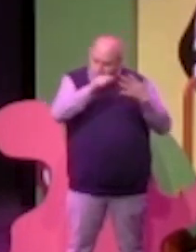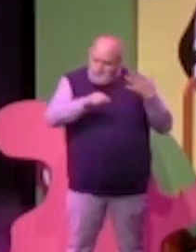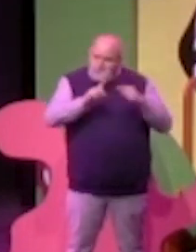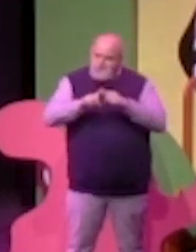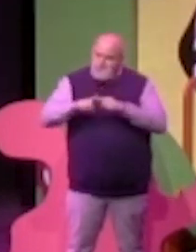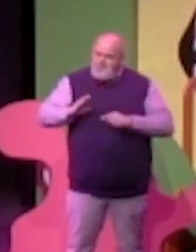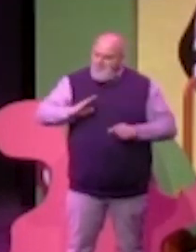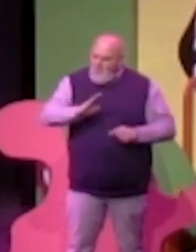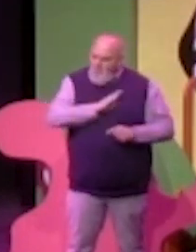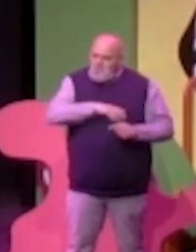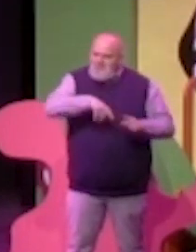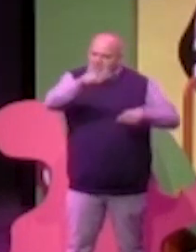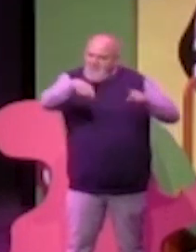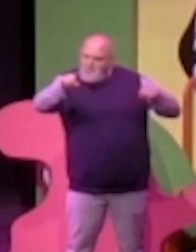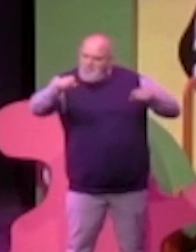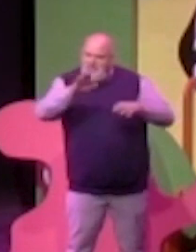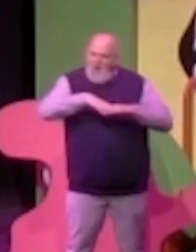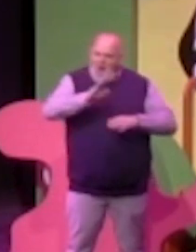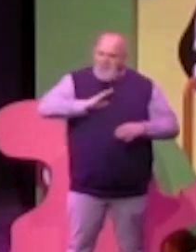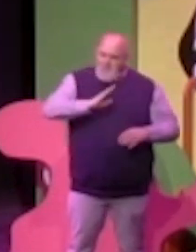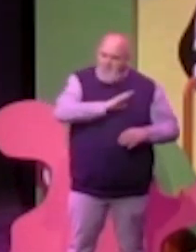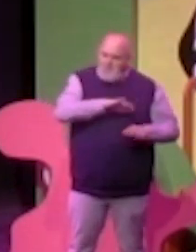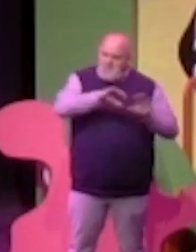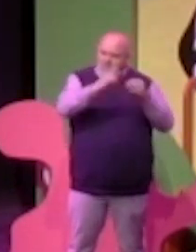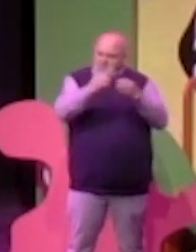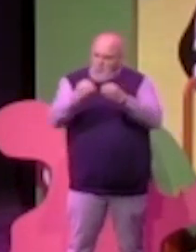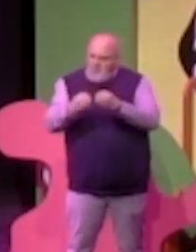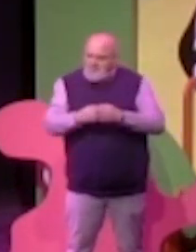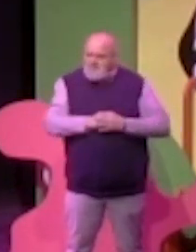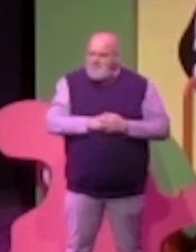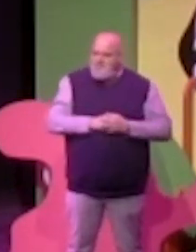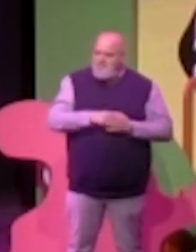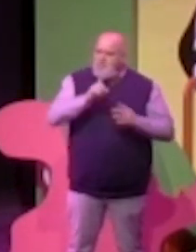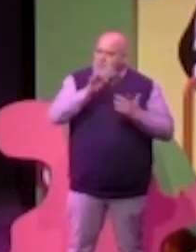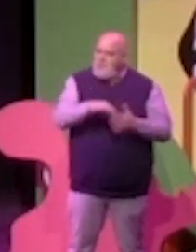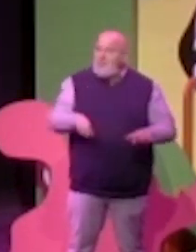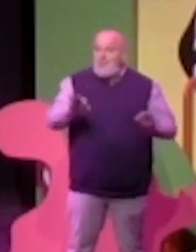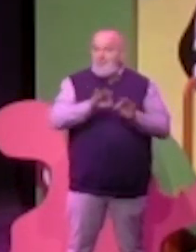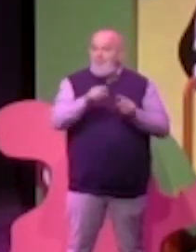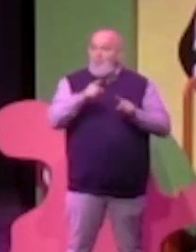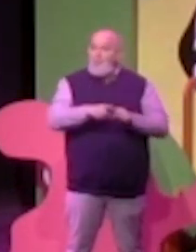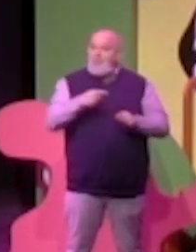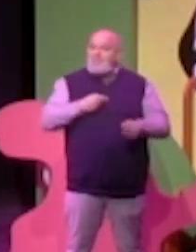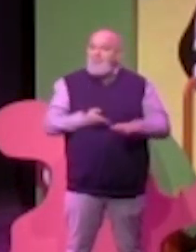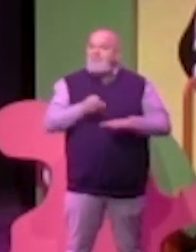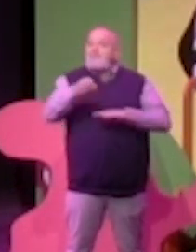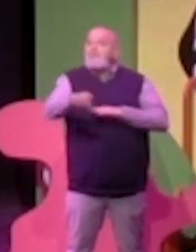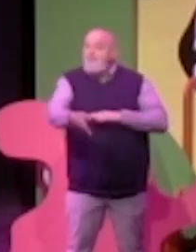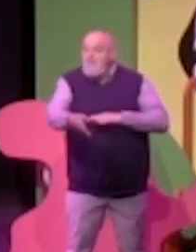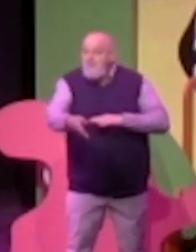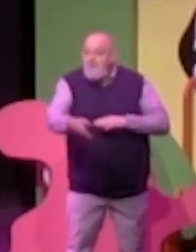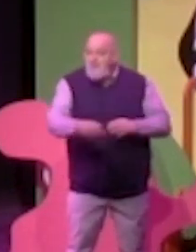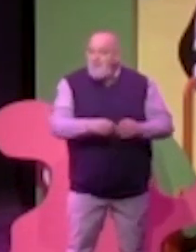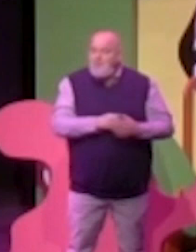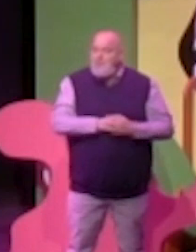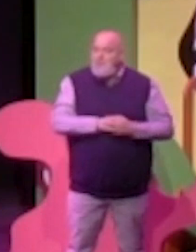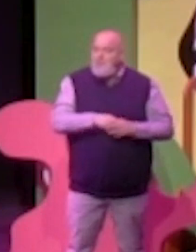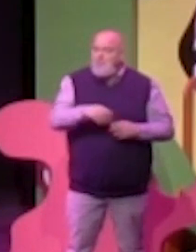the diversity on the boards of these organizations. One thing that's really important is the follow-up, because that's where you